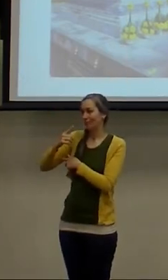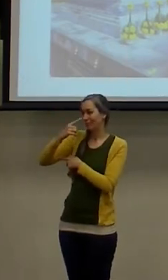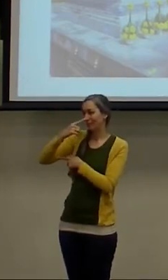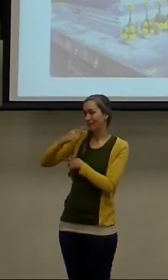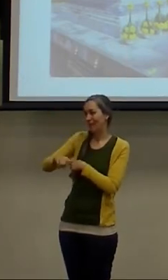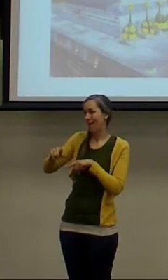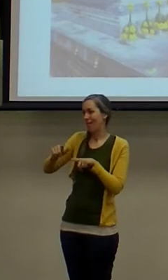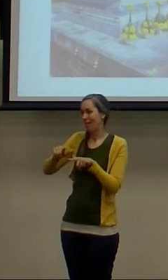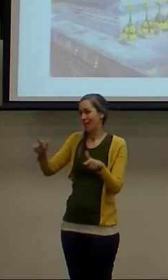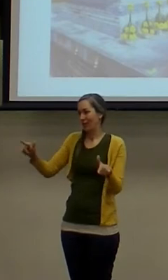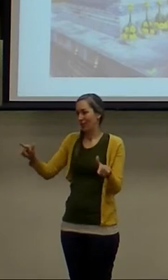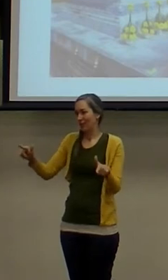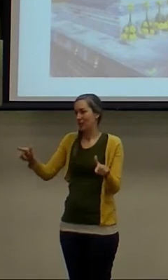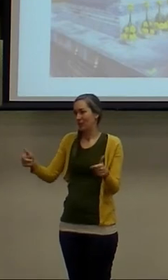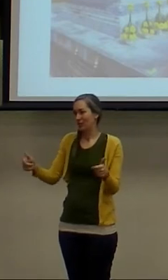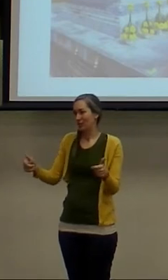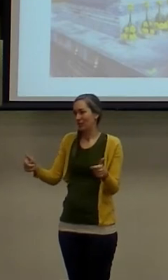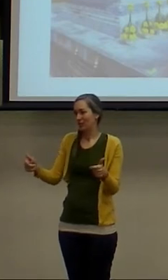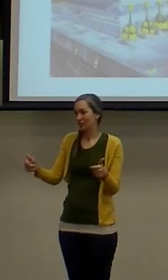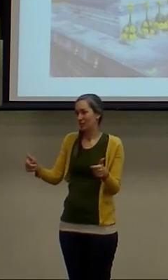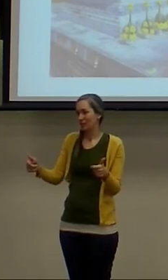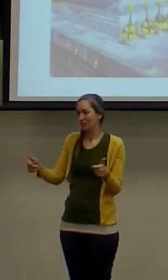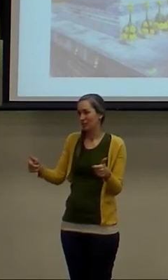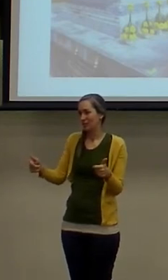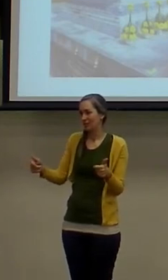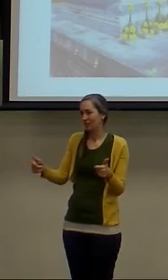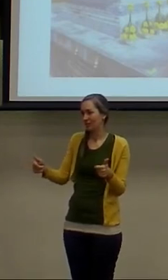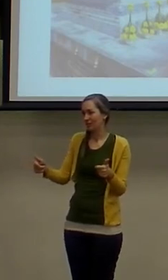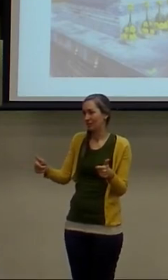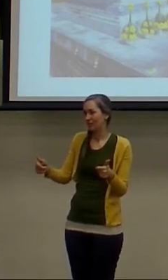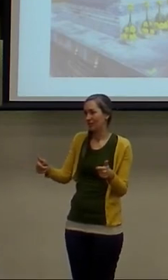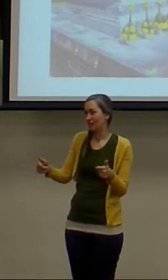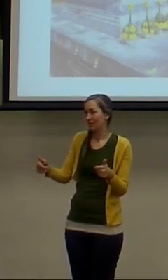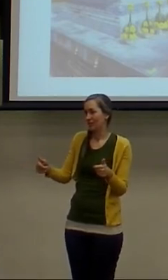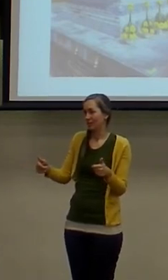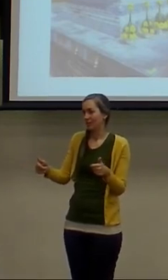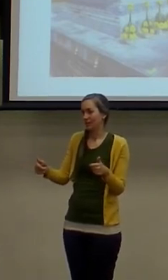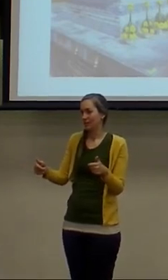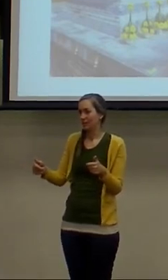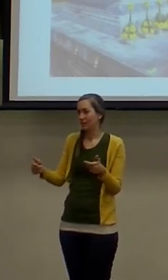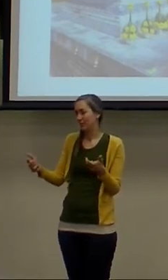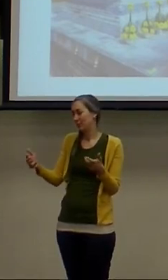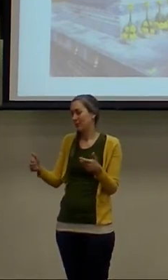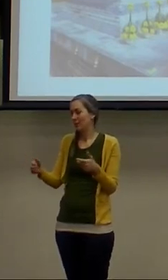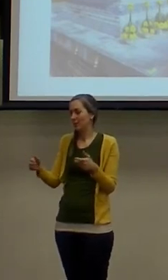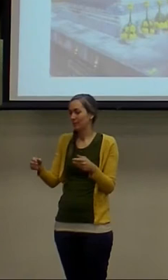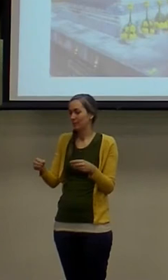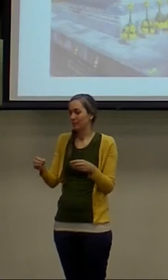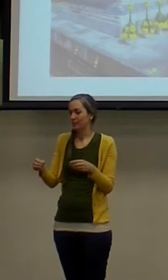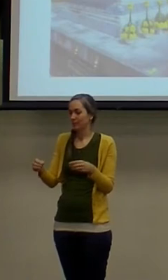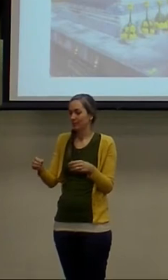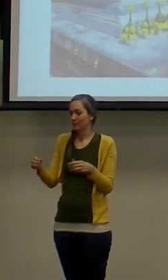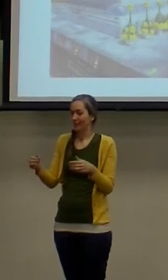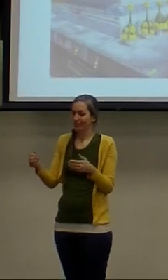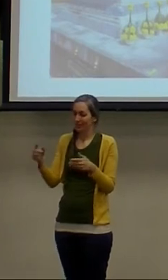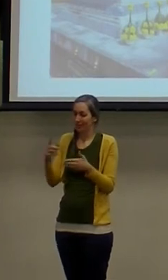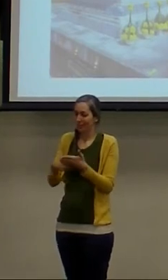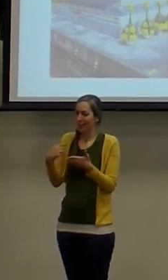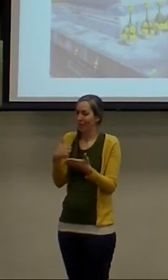Khmer, we call them Khom, Mon, or India, or China, Chinese, whatever. That's what we have